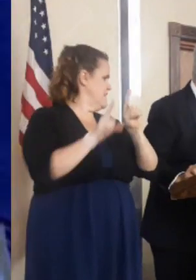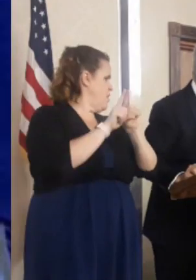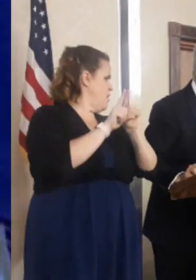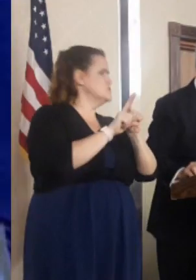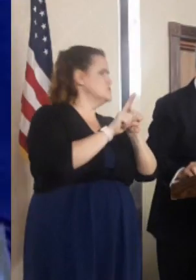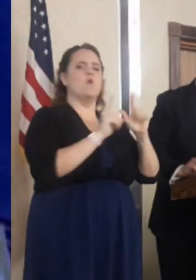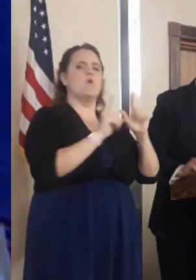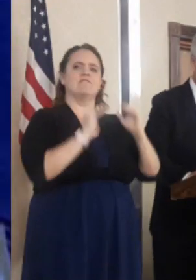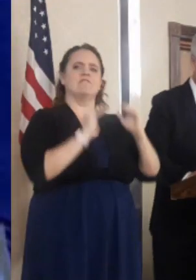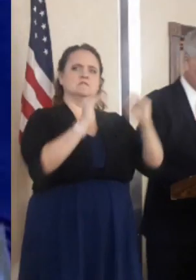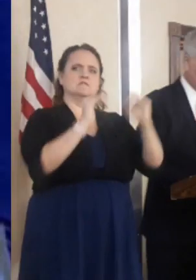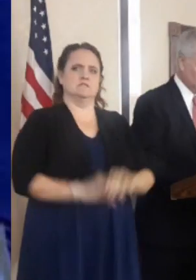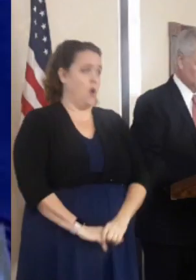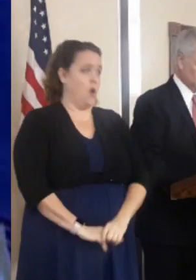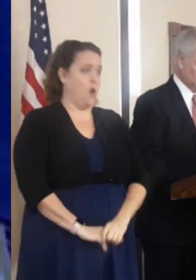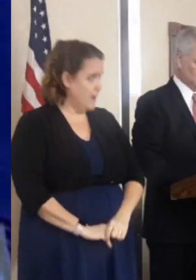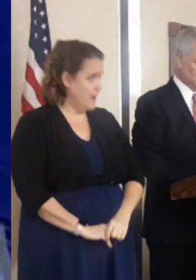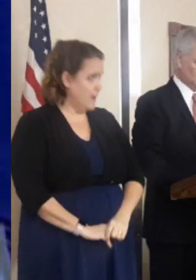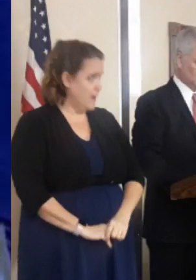ma'am. Okay.